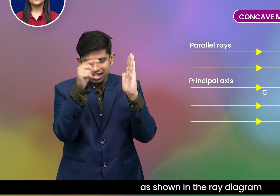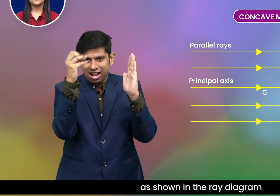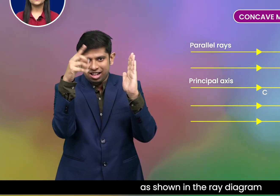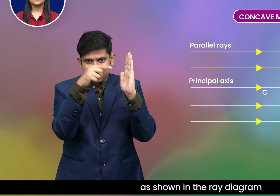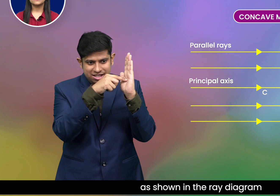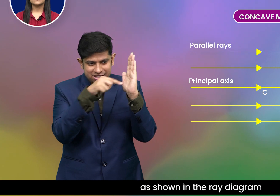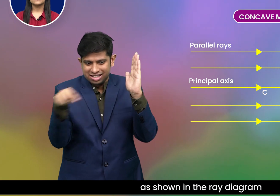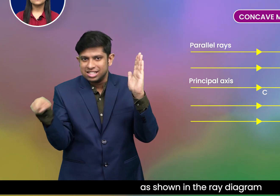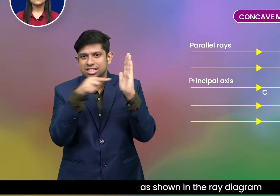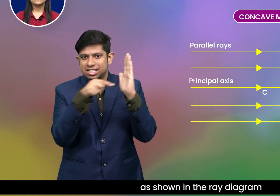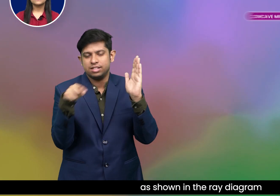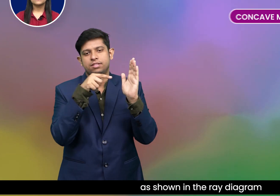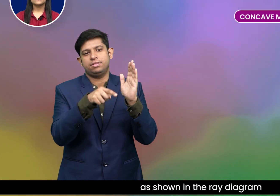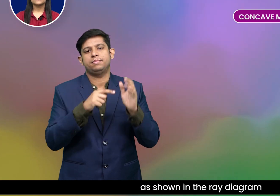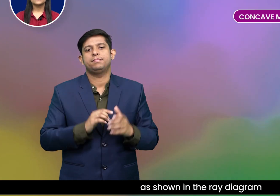diagram.